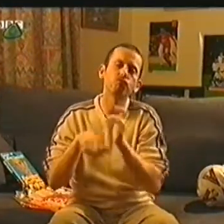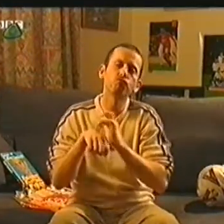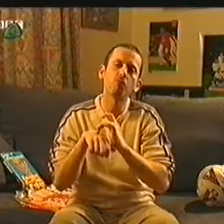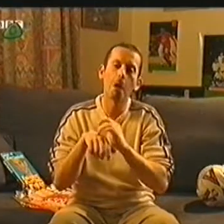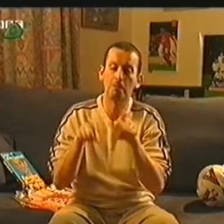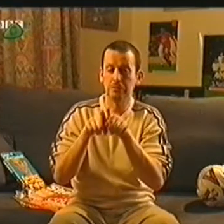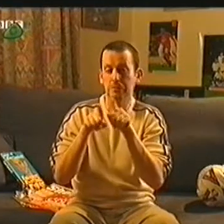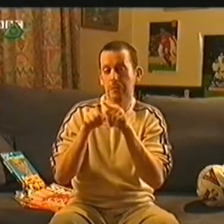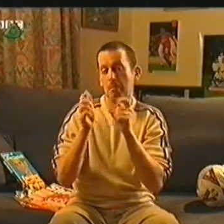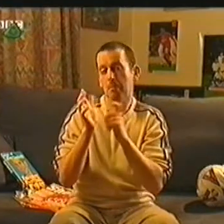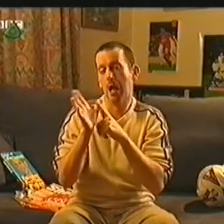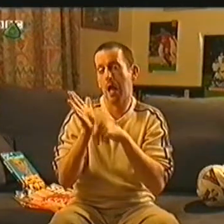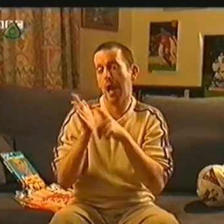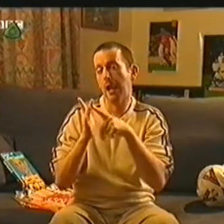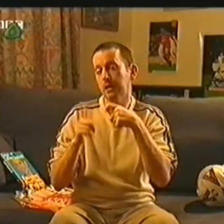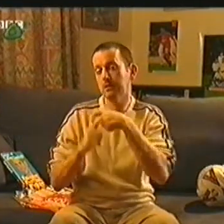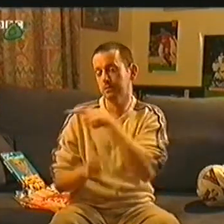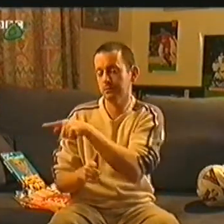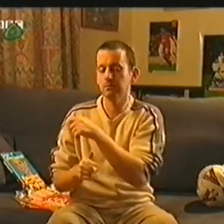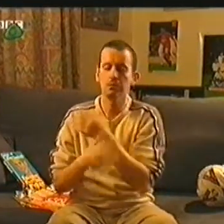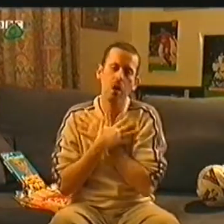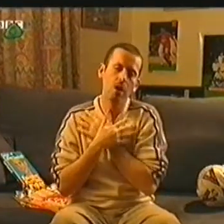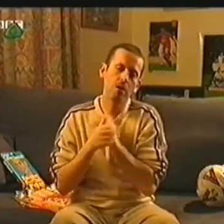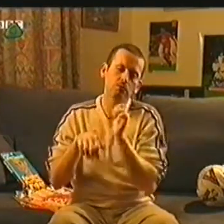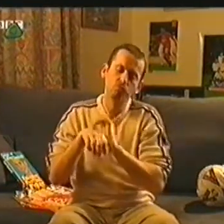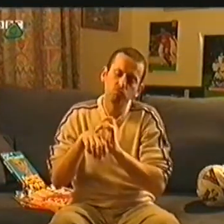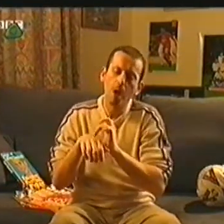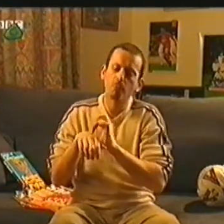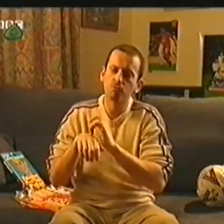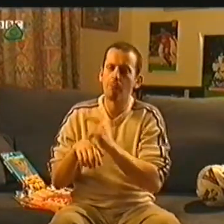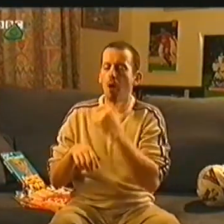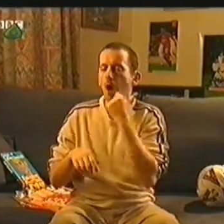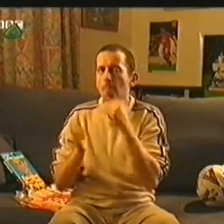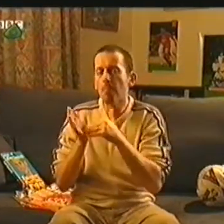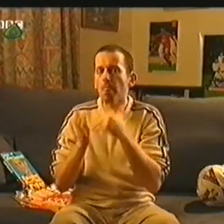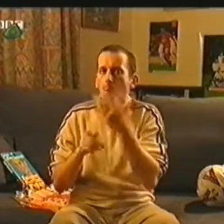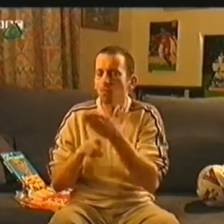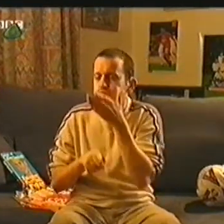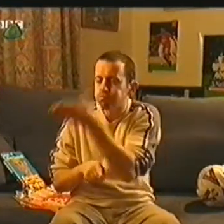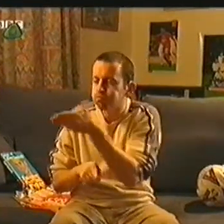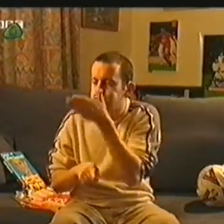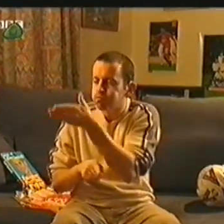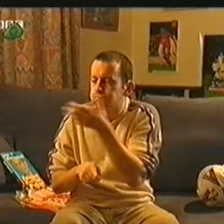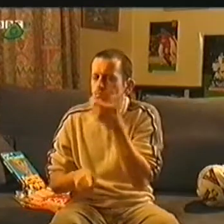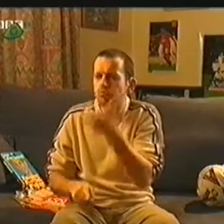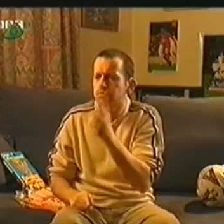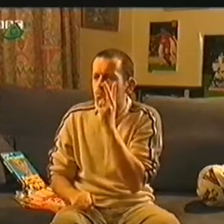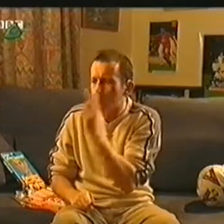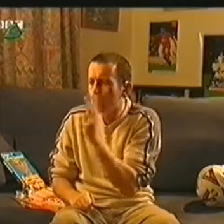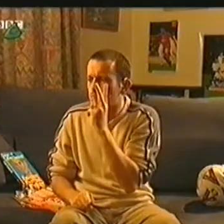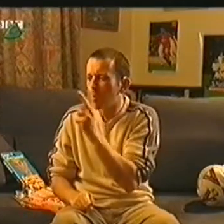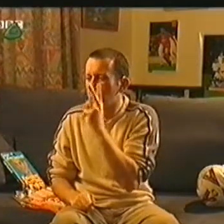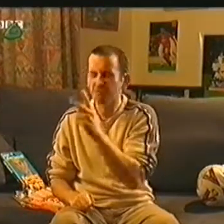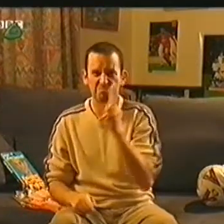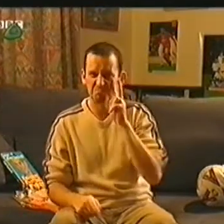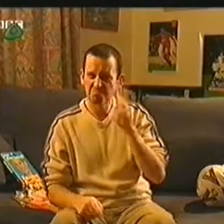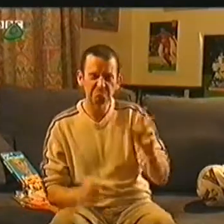Somehow, Mum always managed to come and see Alice when she was acting. Josh wished he had a dad to come and cheer him